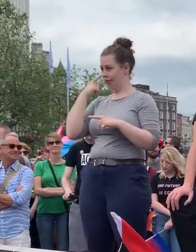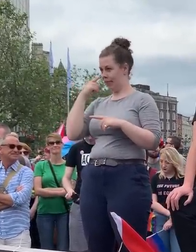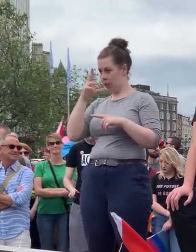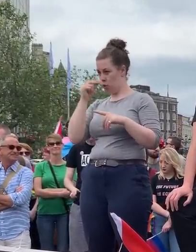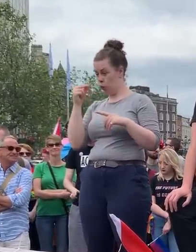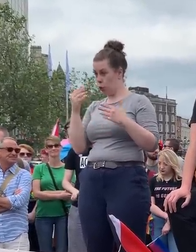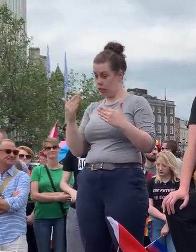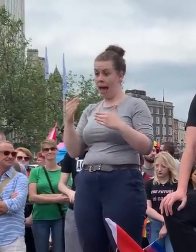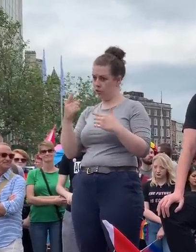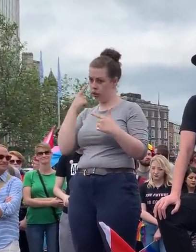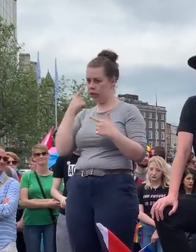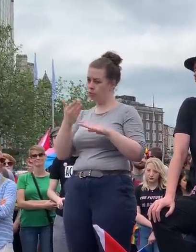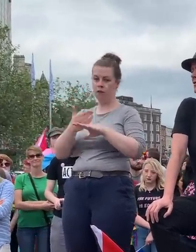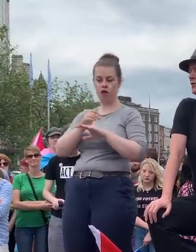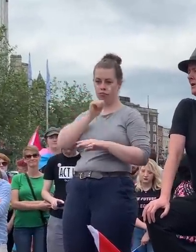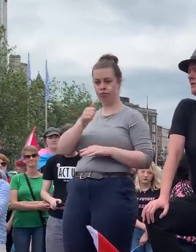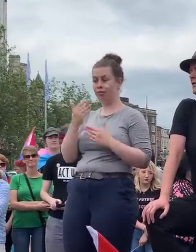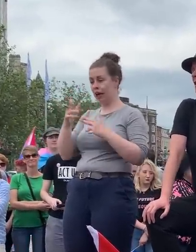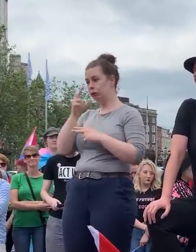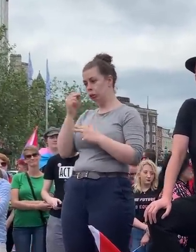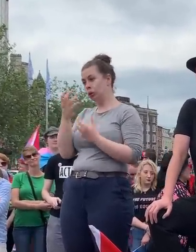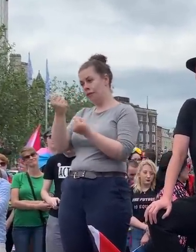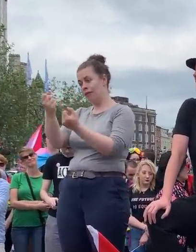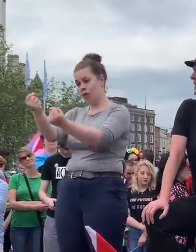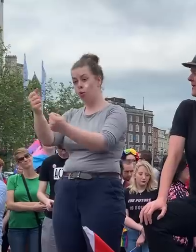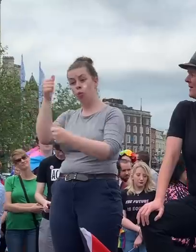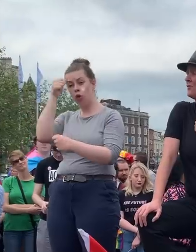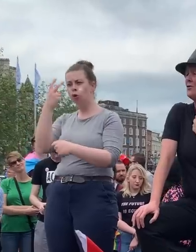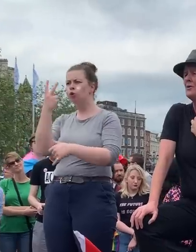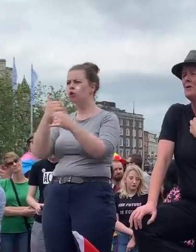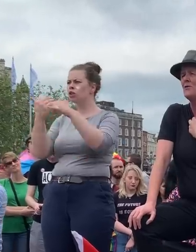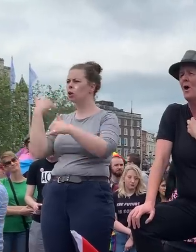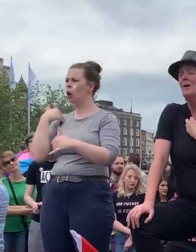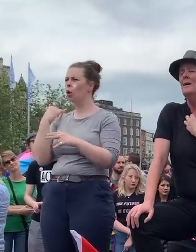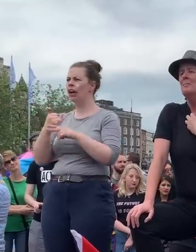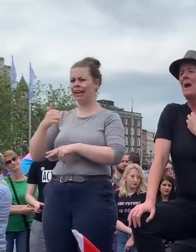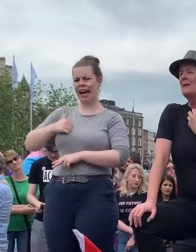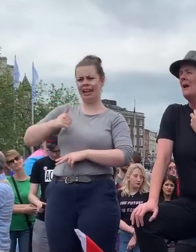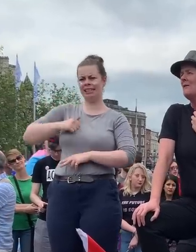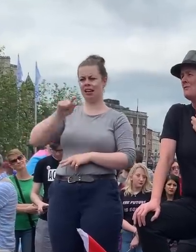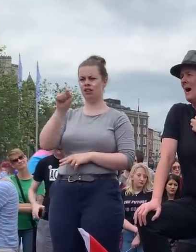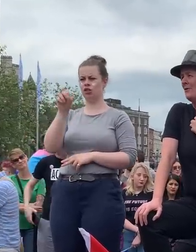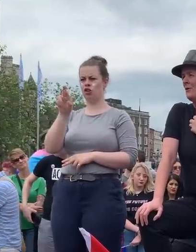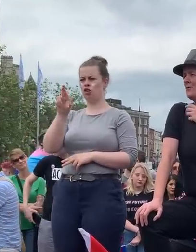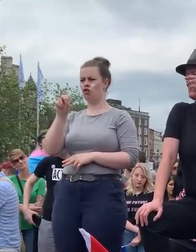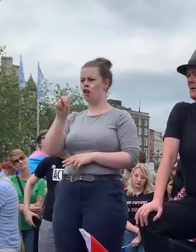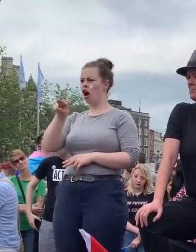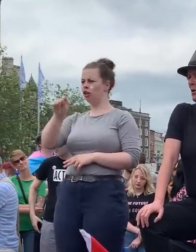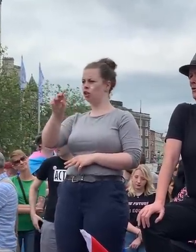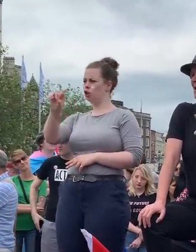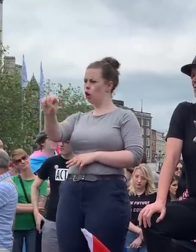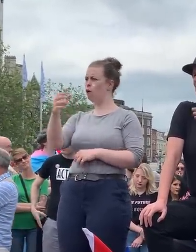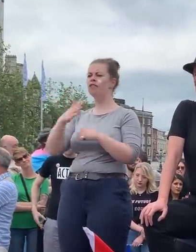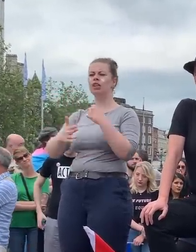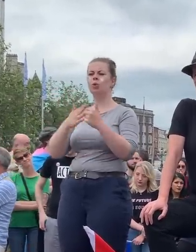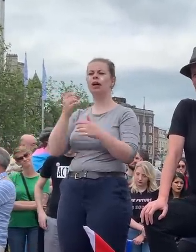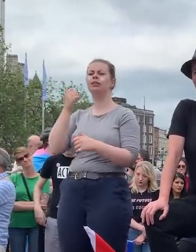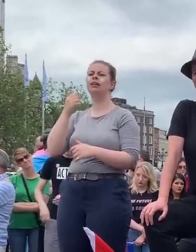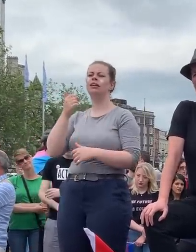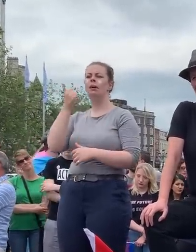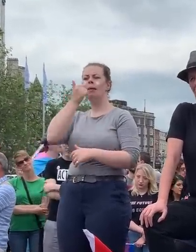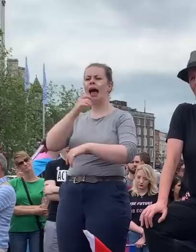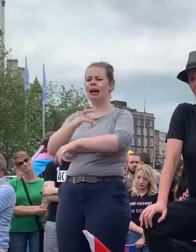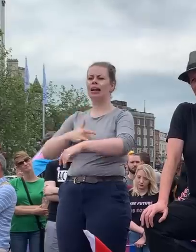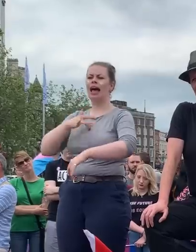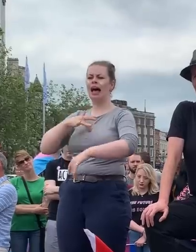as it happens. We know that 2 years ago in Toronto, I think it's 2 years ago, Black Lives Matter protesters